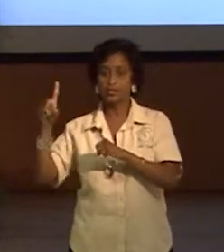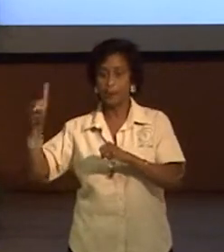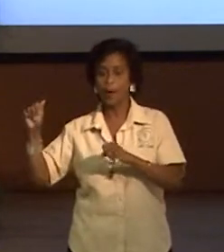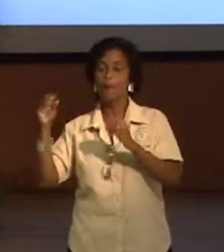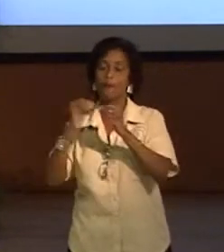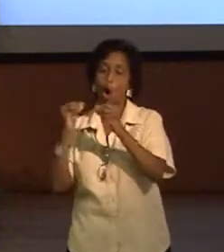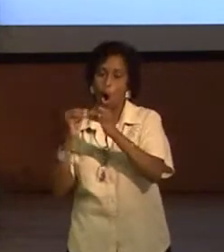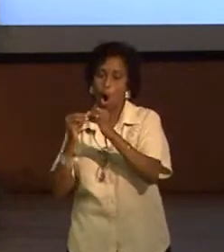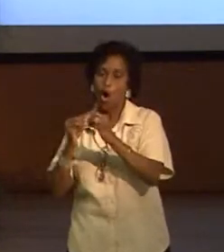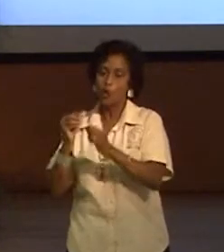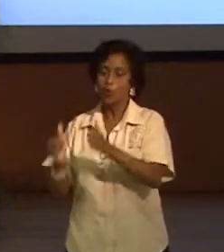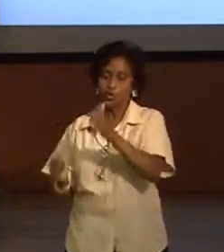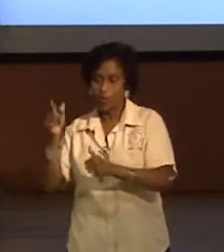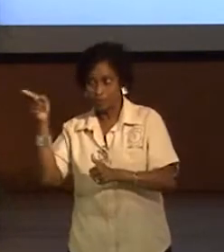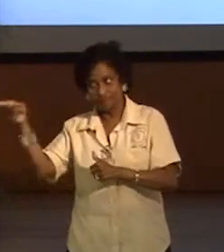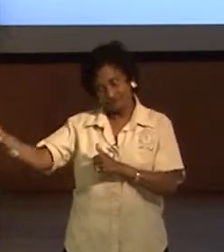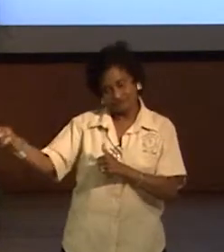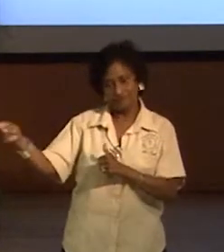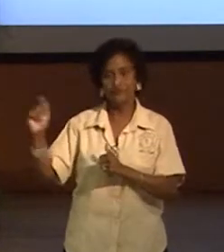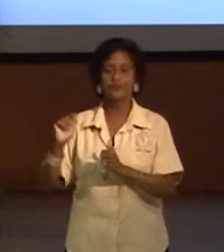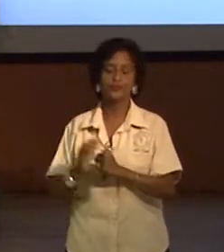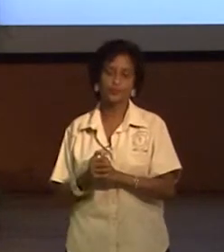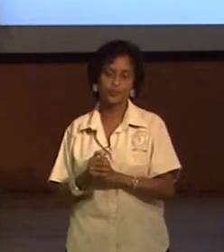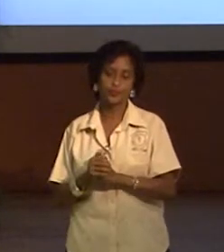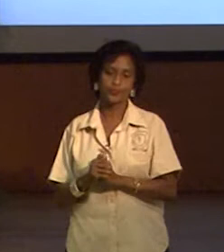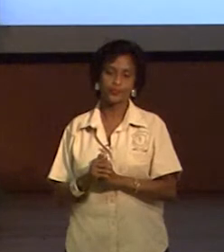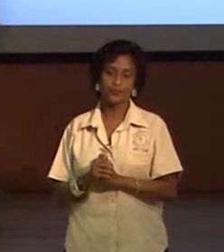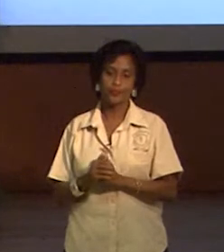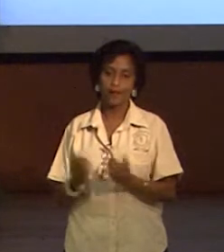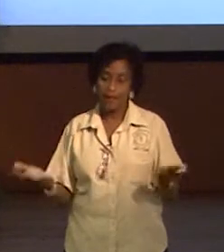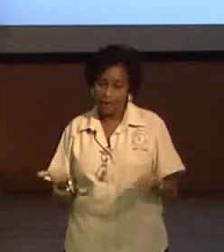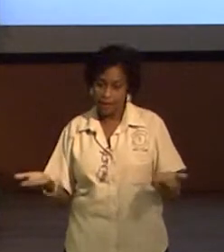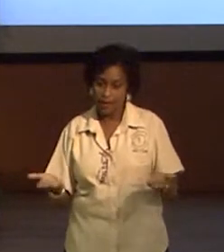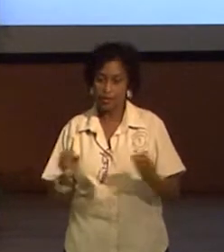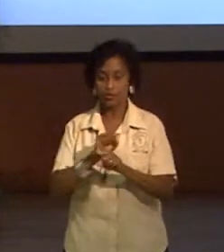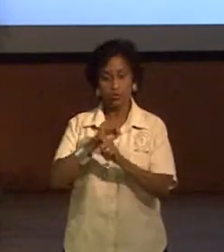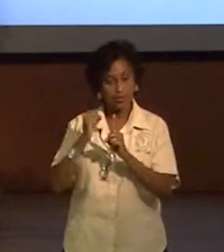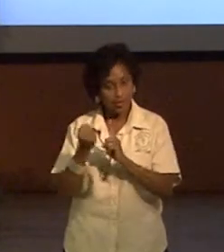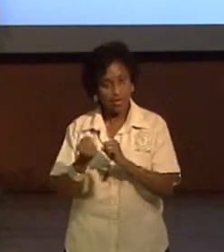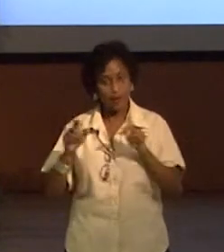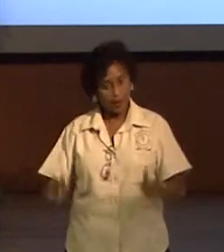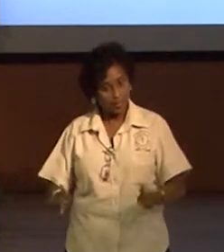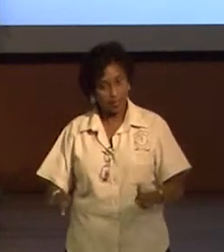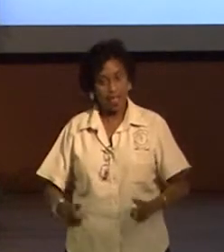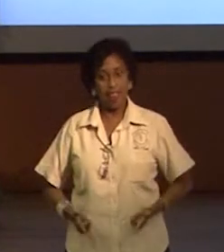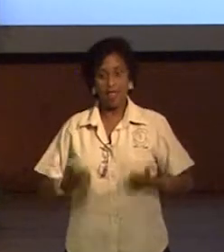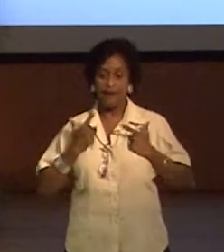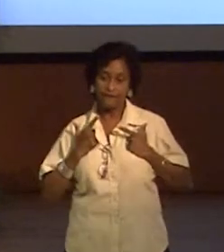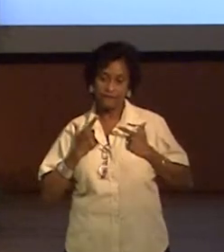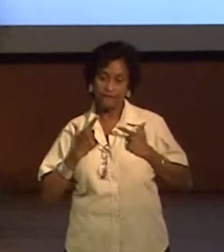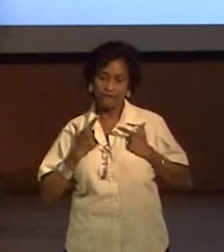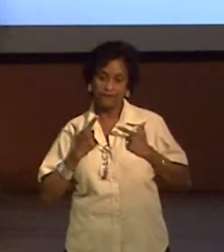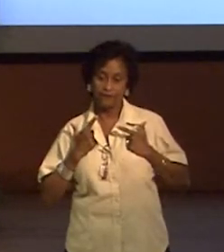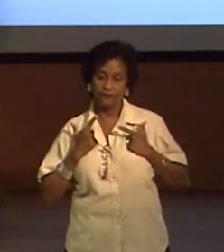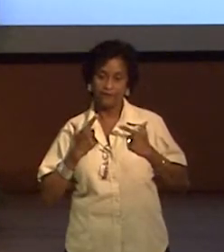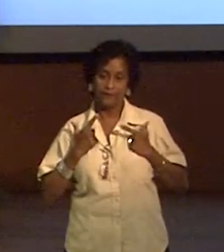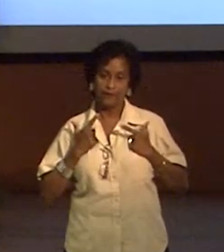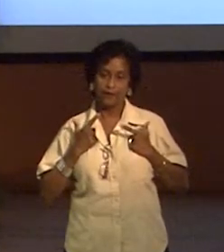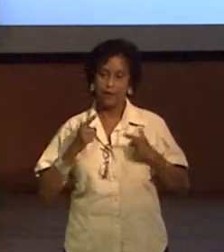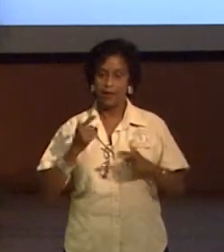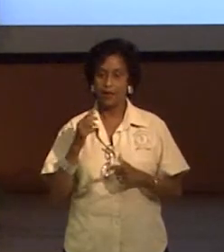always a function of the society in which the person lives, as well as